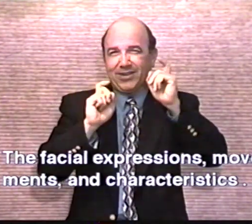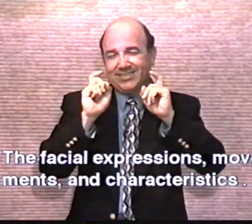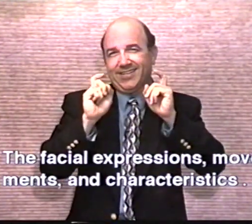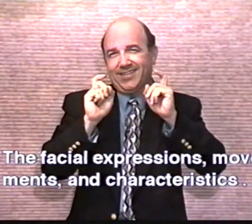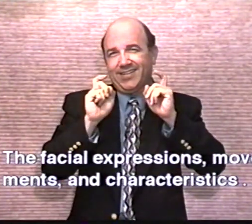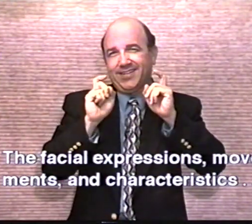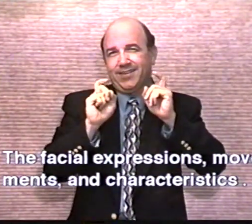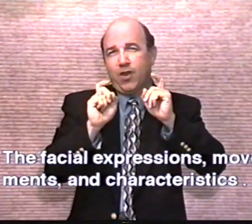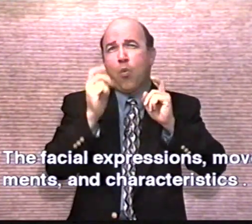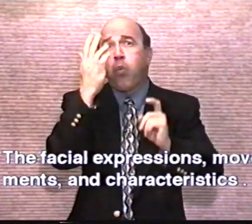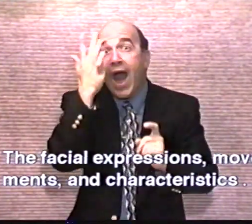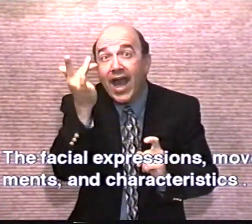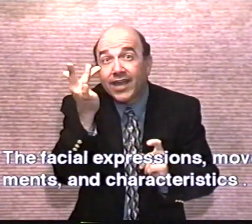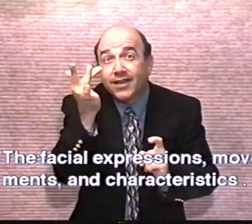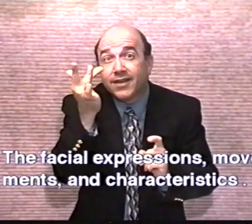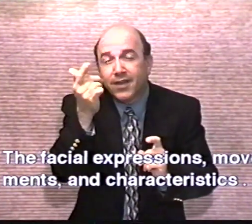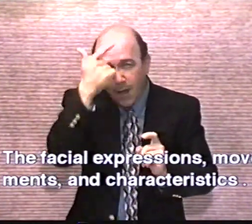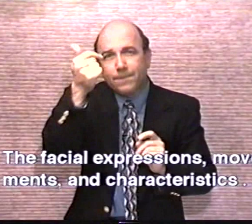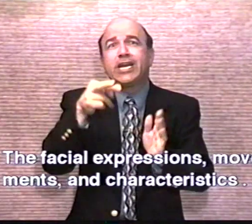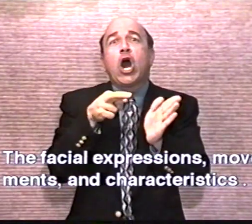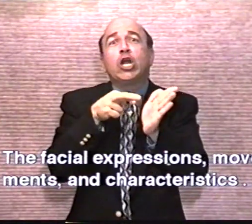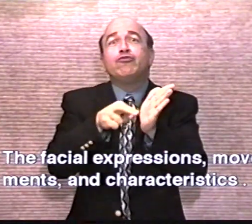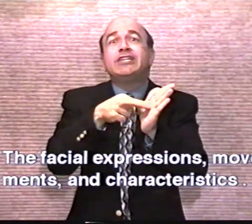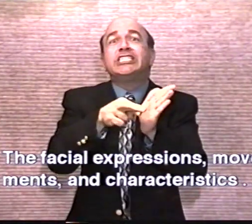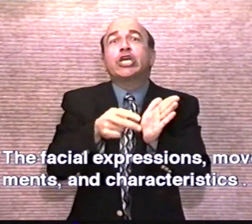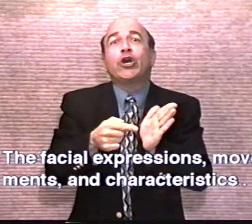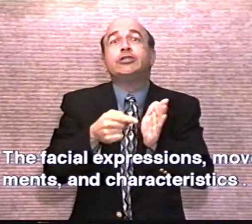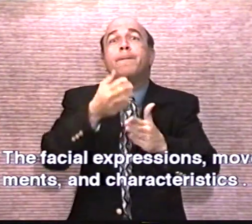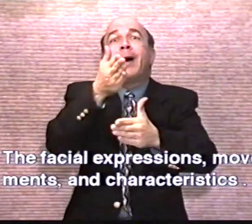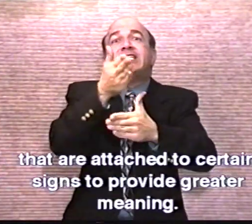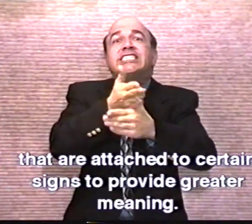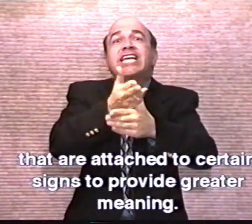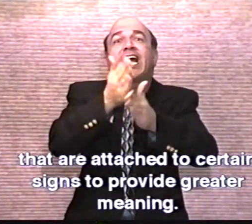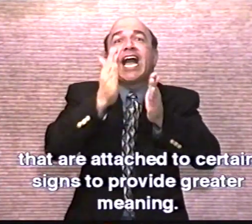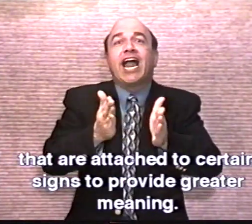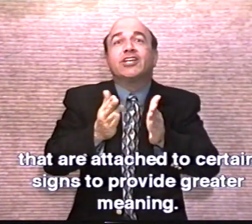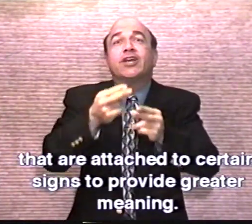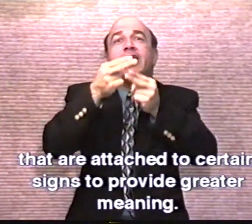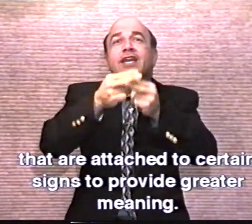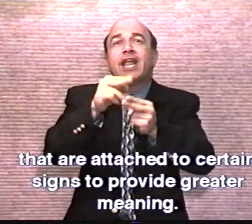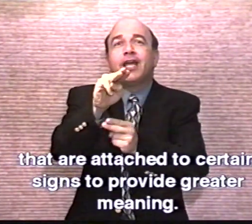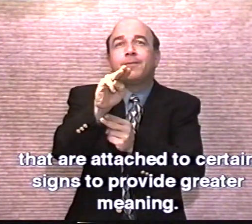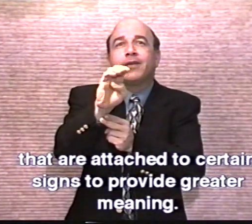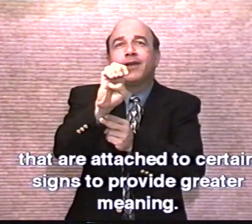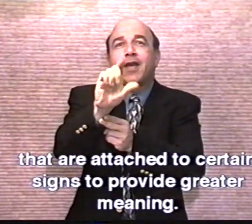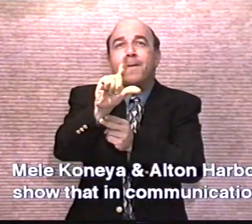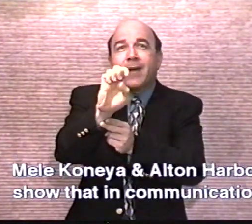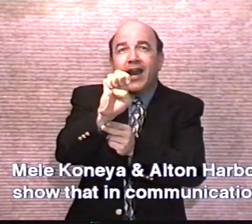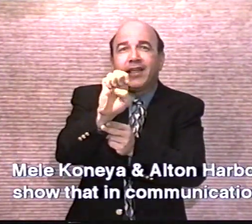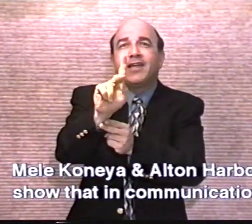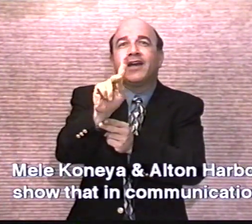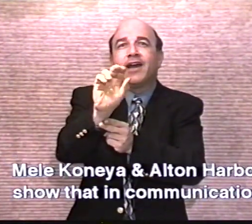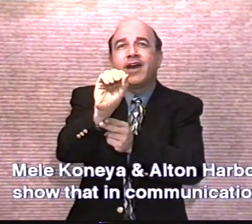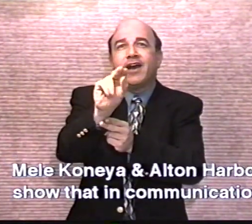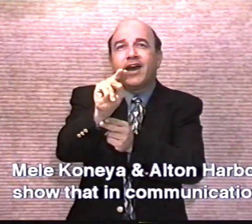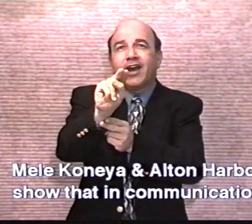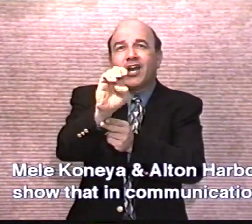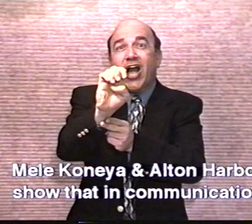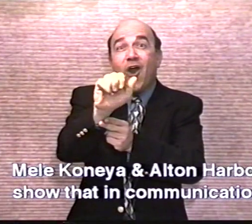expressions. Why? Because research by psychologists named Melly,